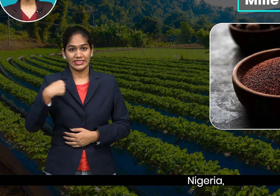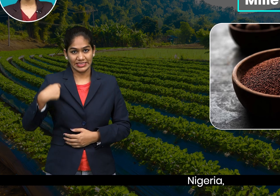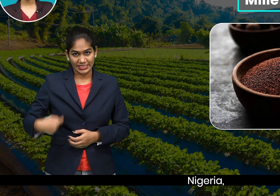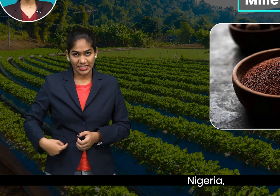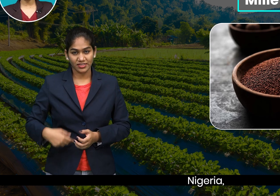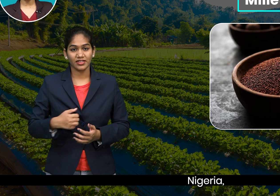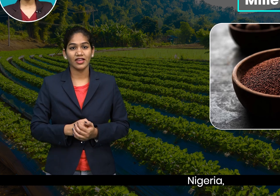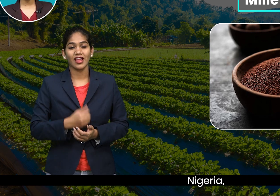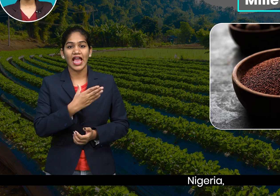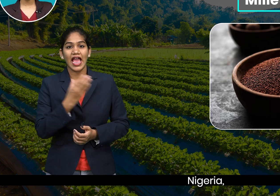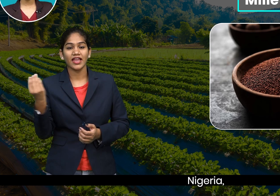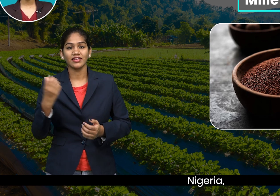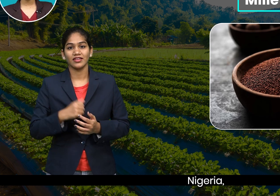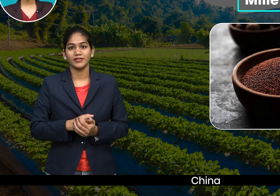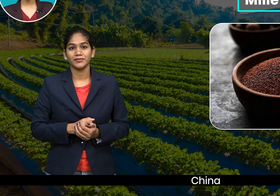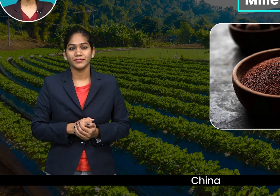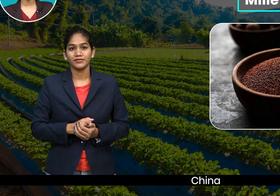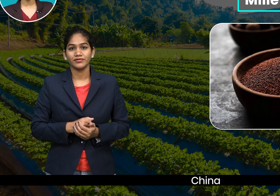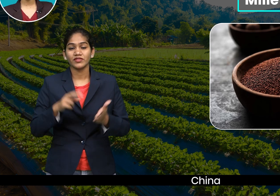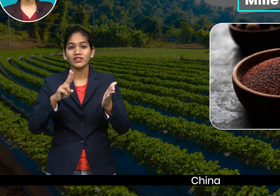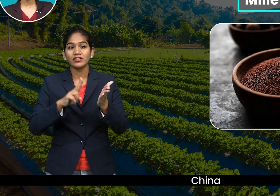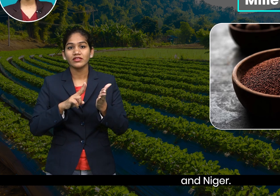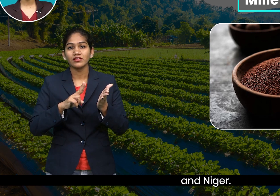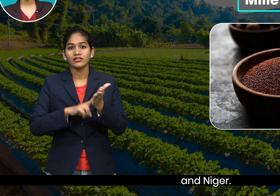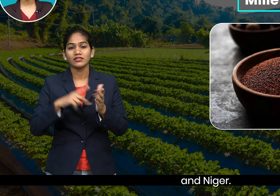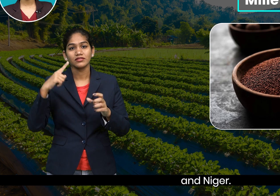China, and Niger.